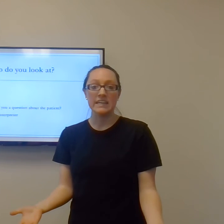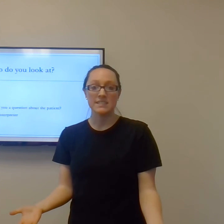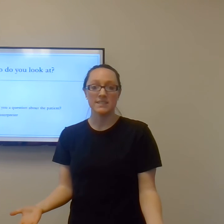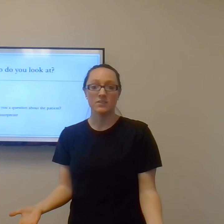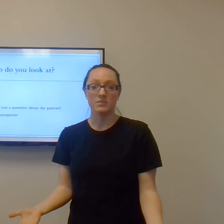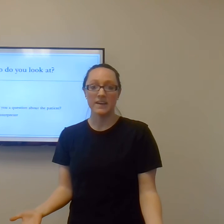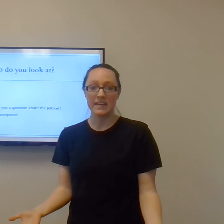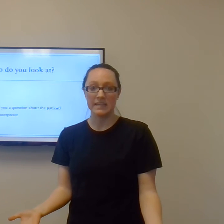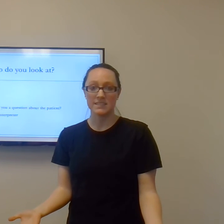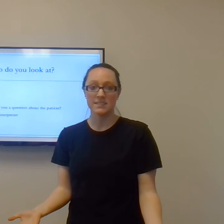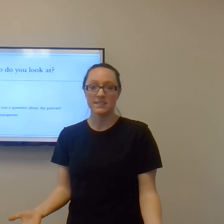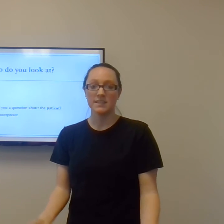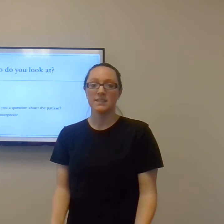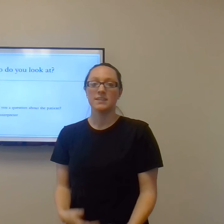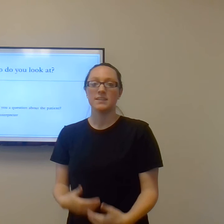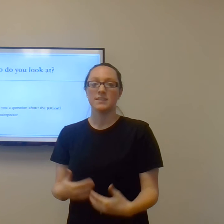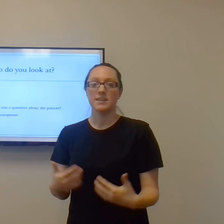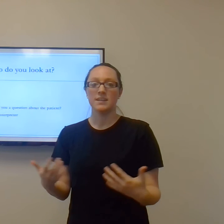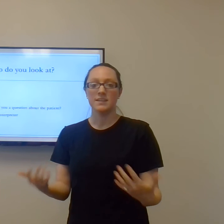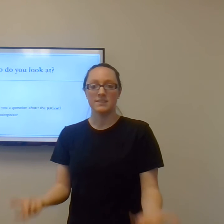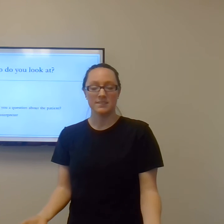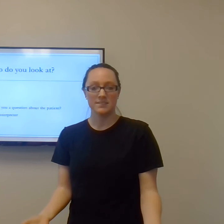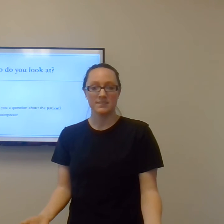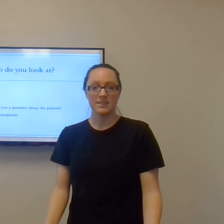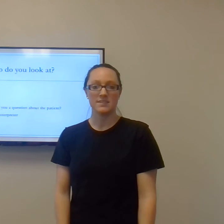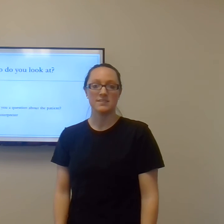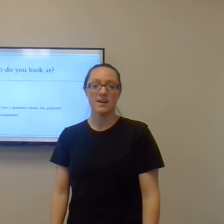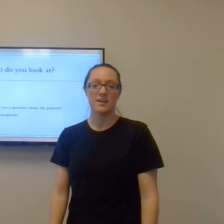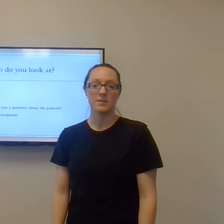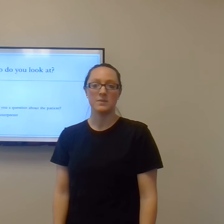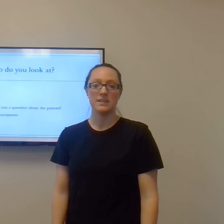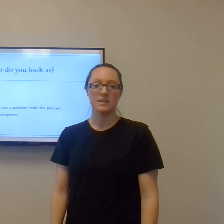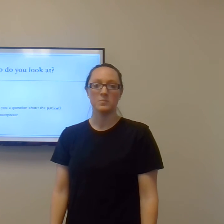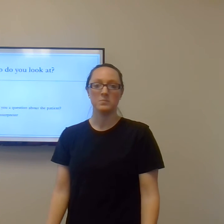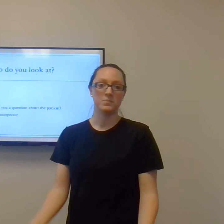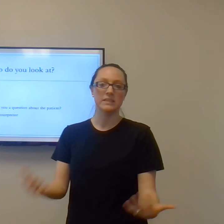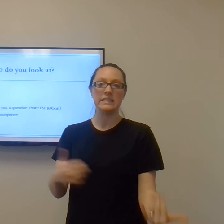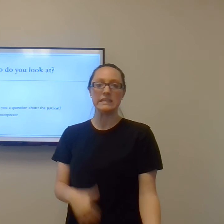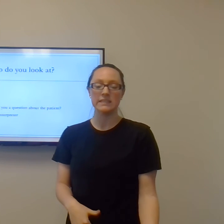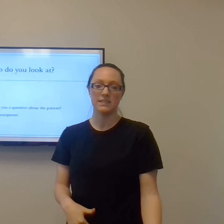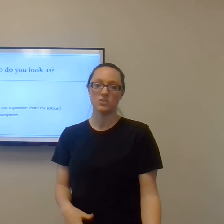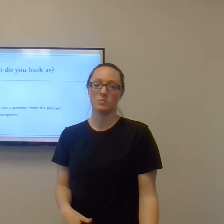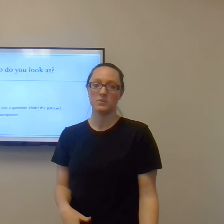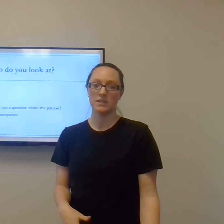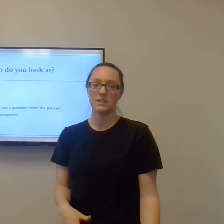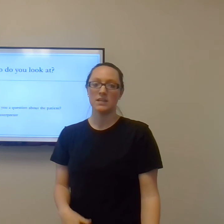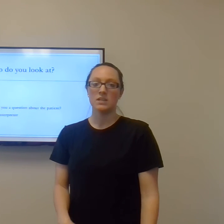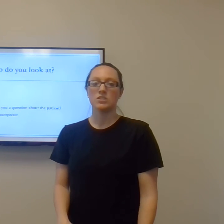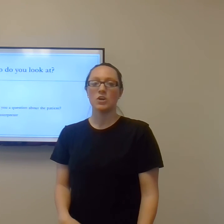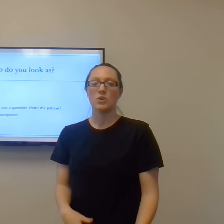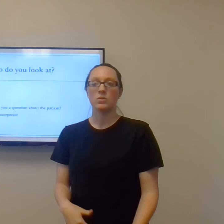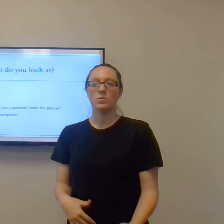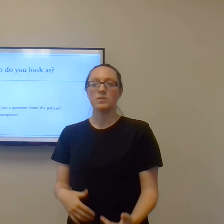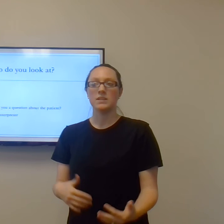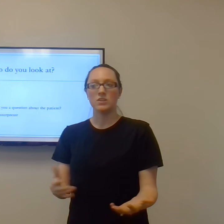can't see their face, then it's not going to be completely interpreted. So